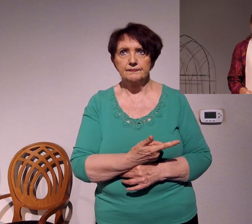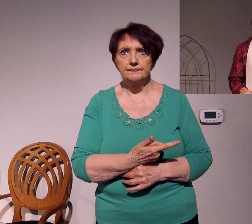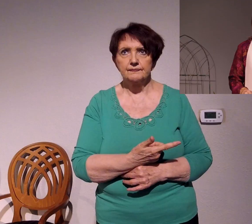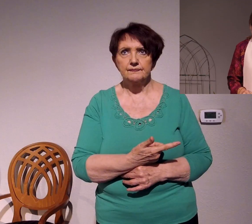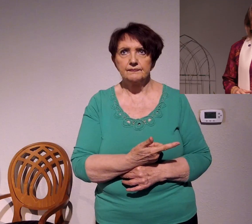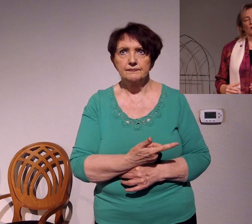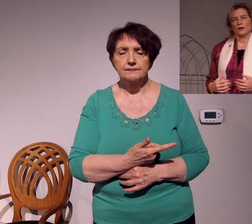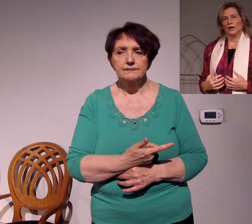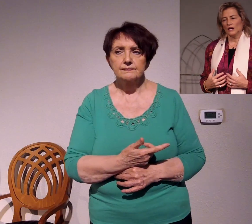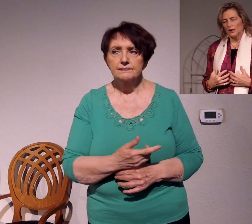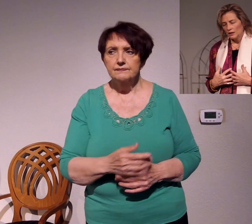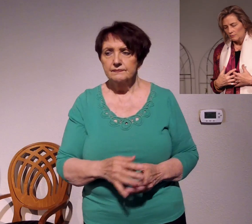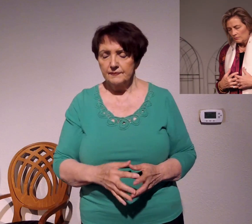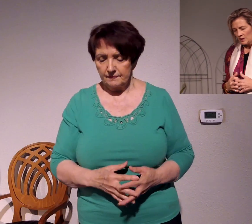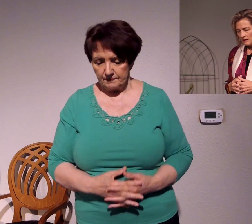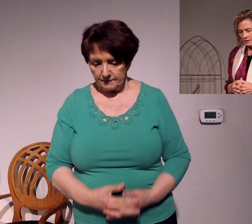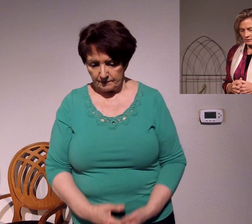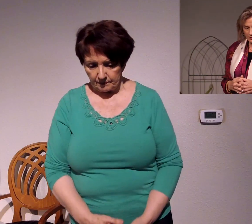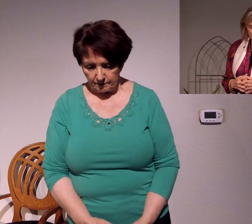And so